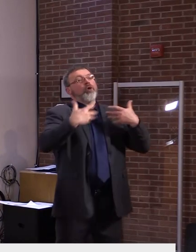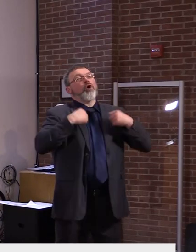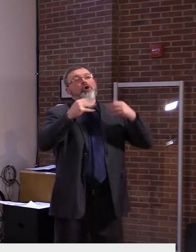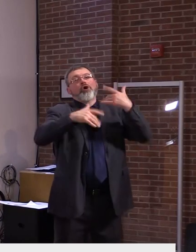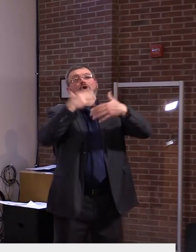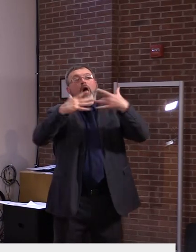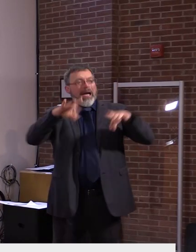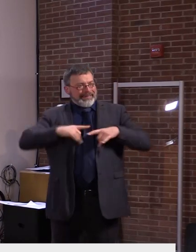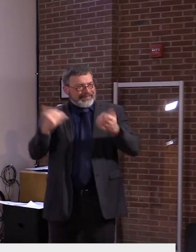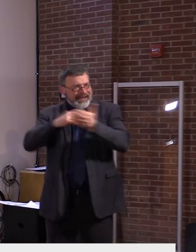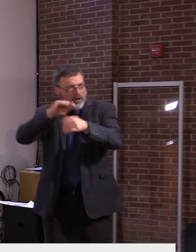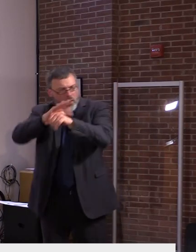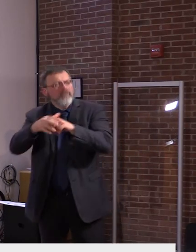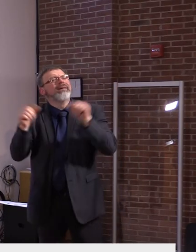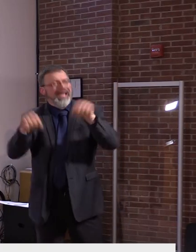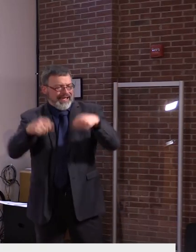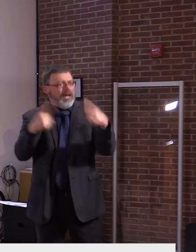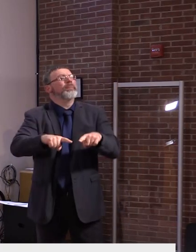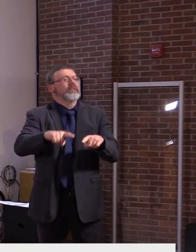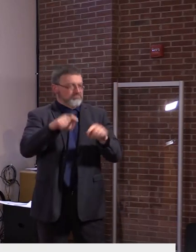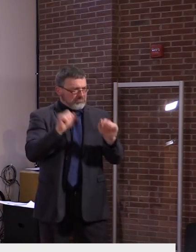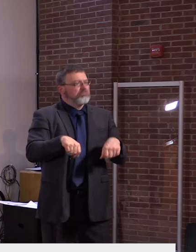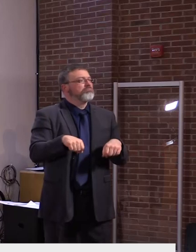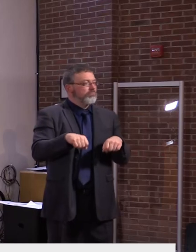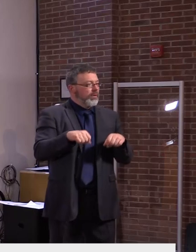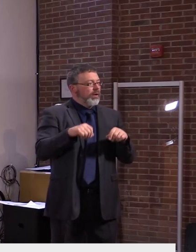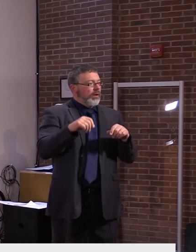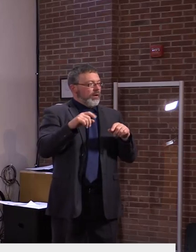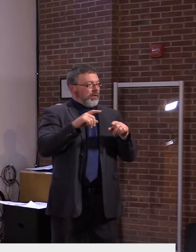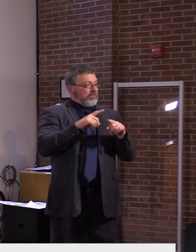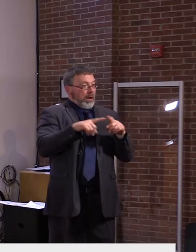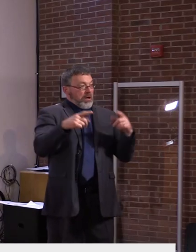it doesn't appear to be that common an event.